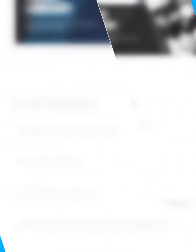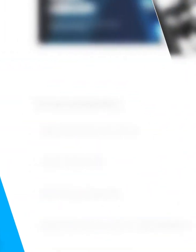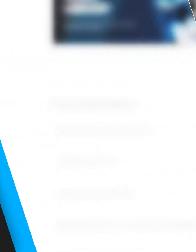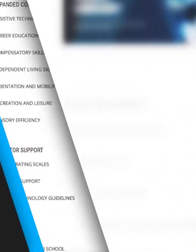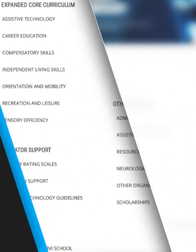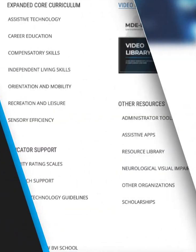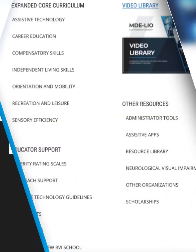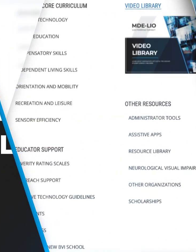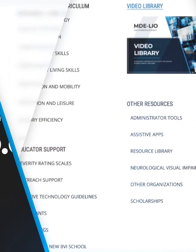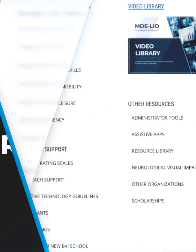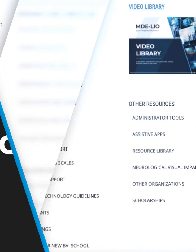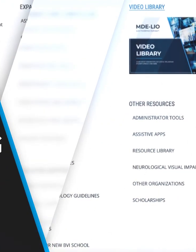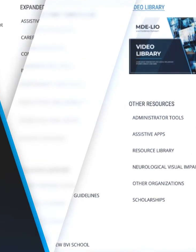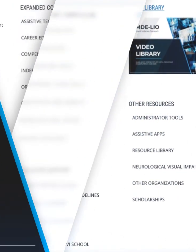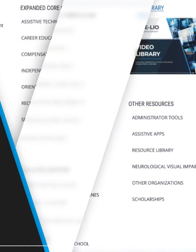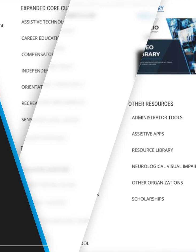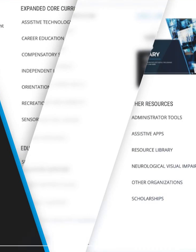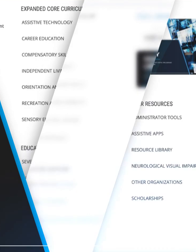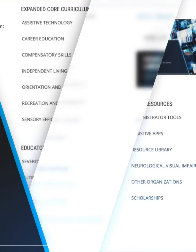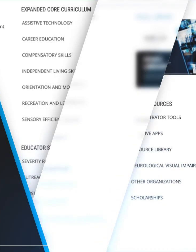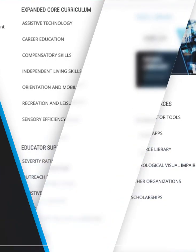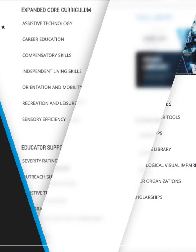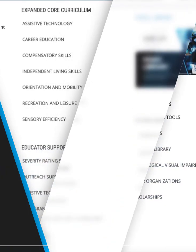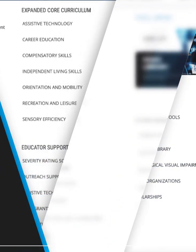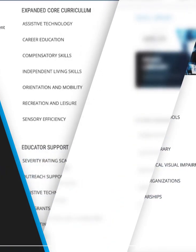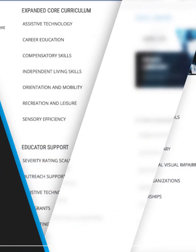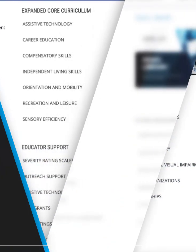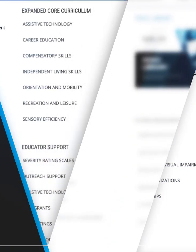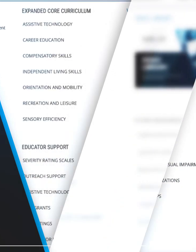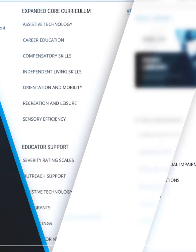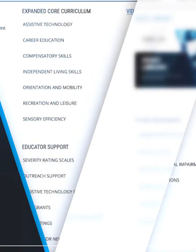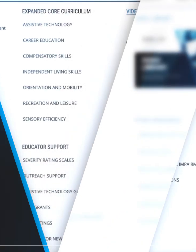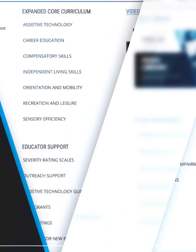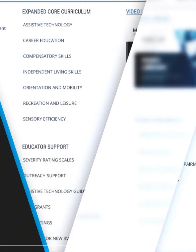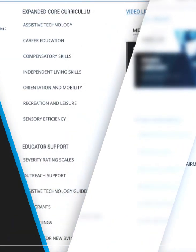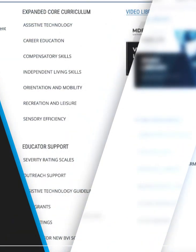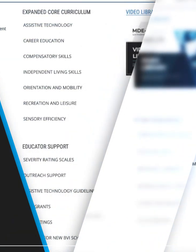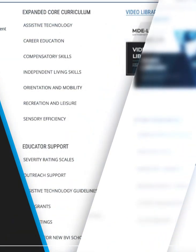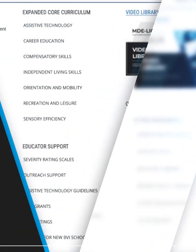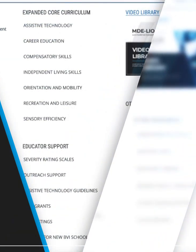Learn more at mdelio.org. Find